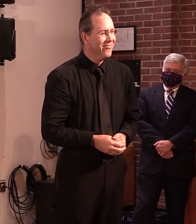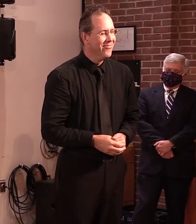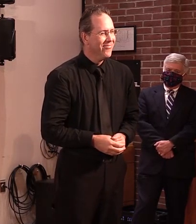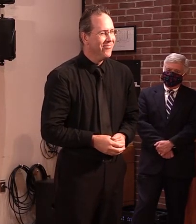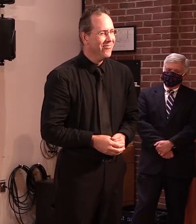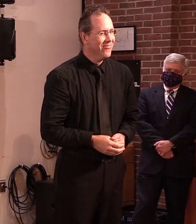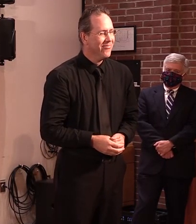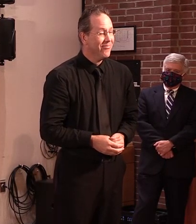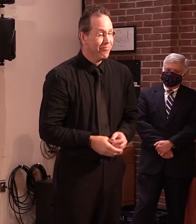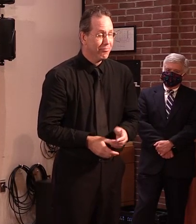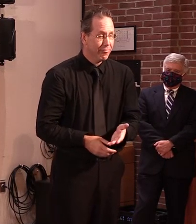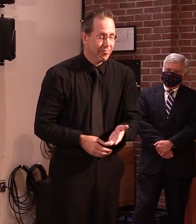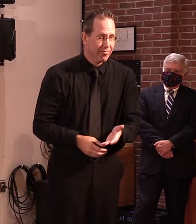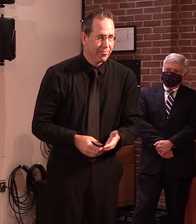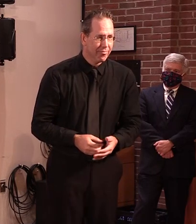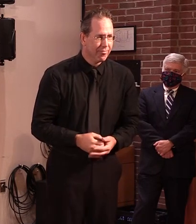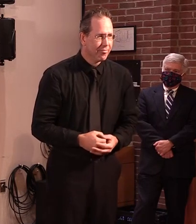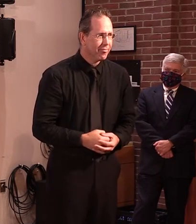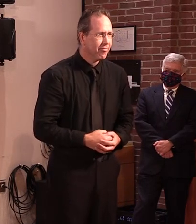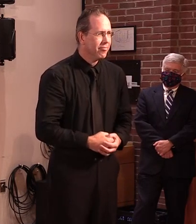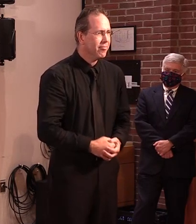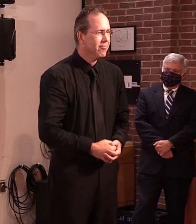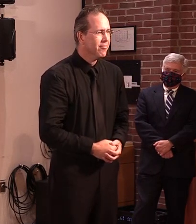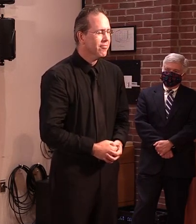Kurt, WVMT.